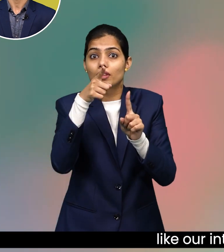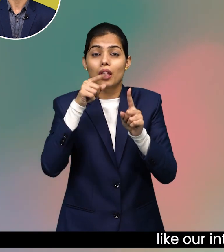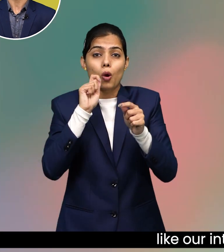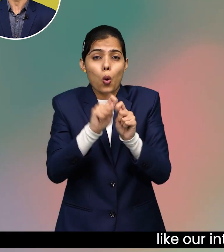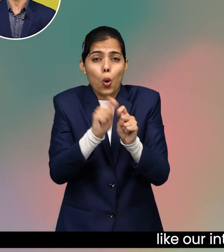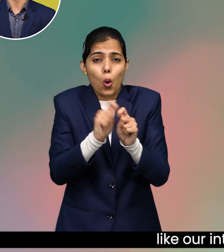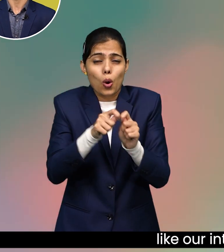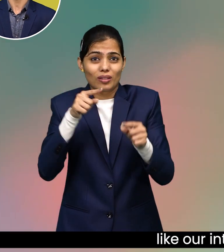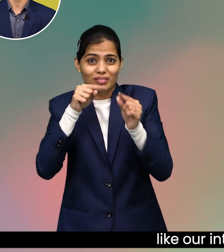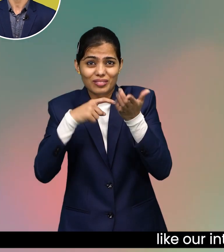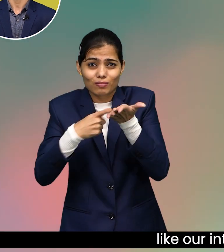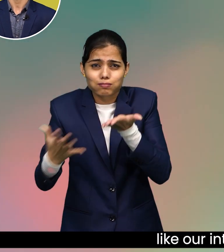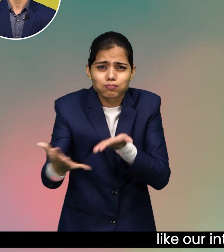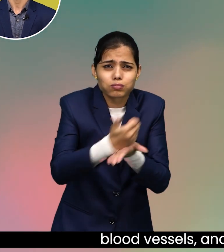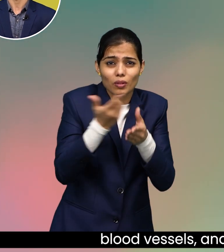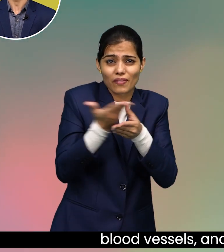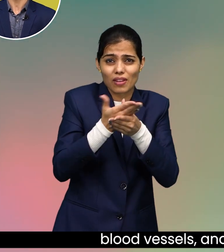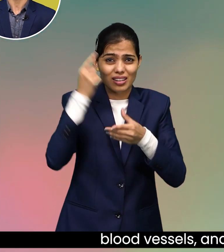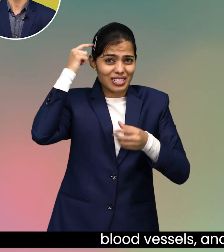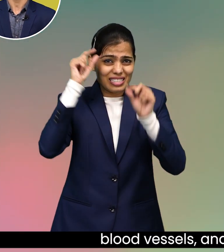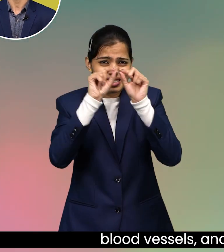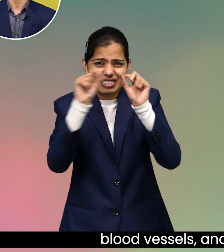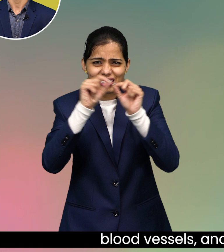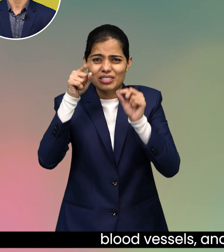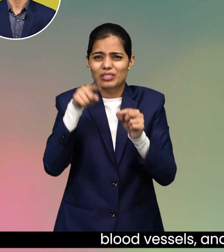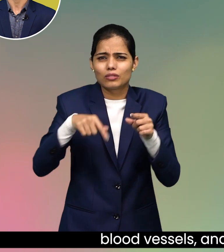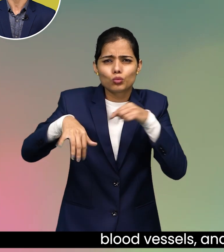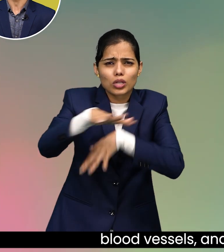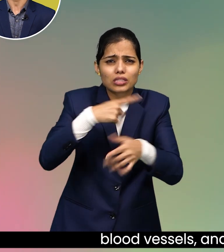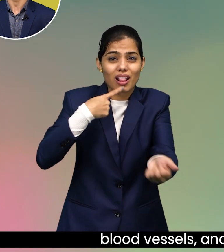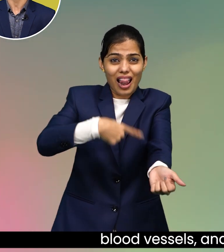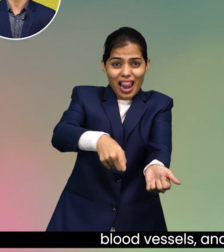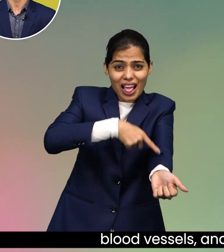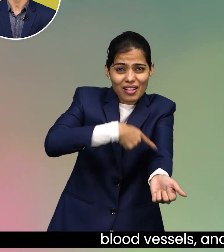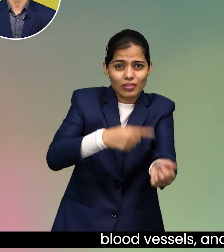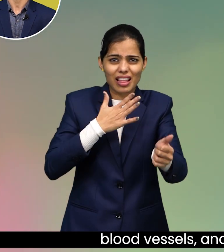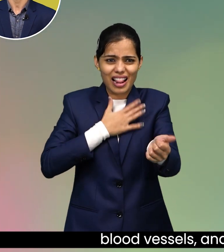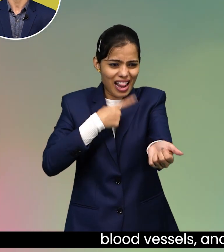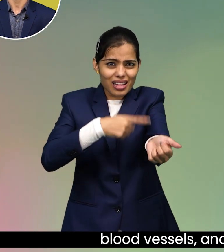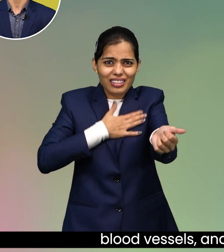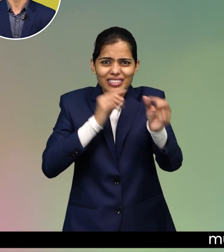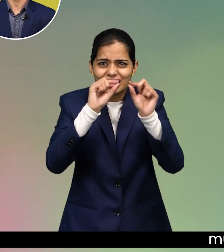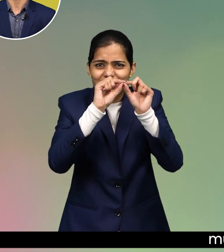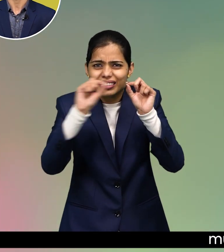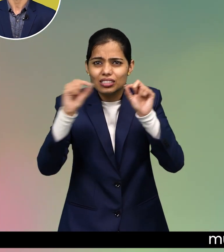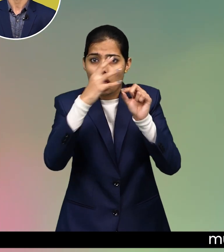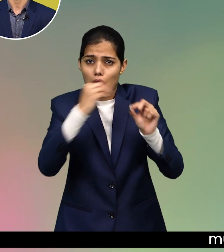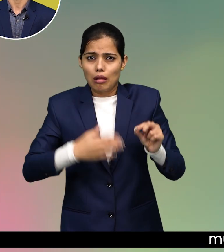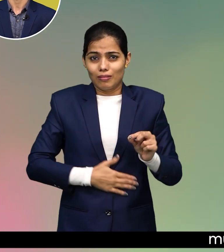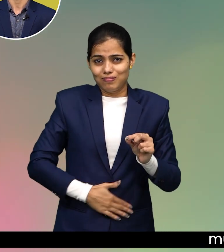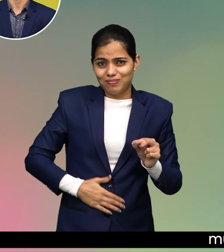our internal organs, blood vessels, and smooth and cardiac